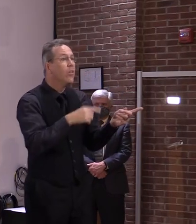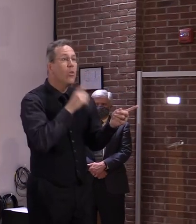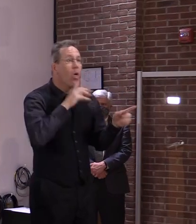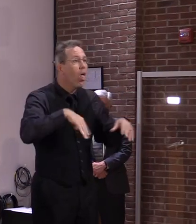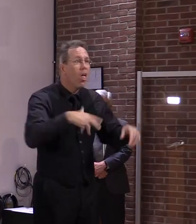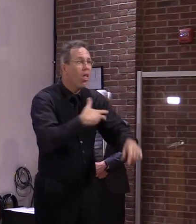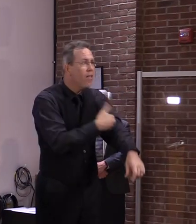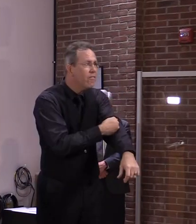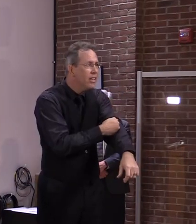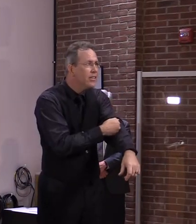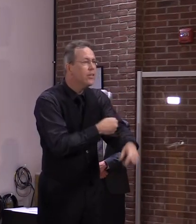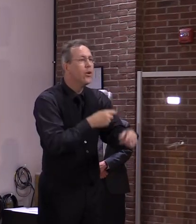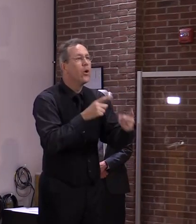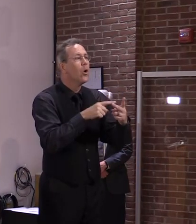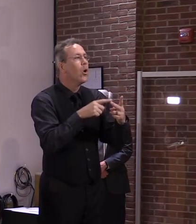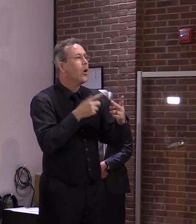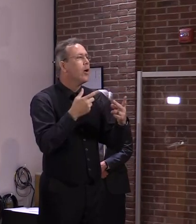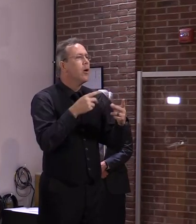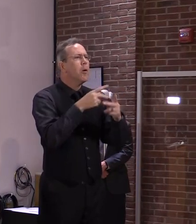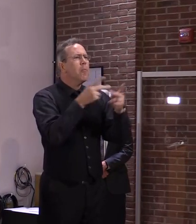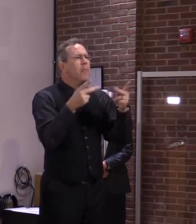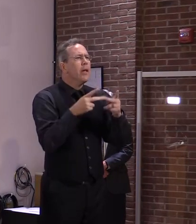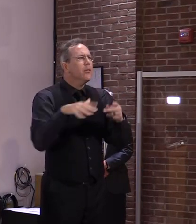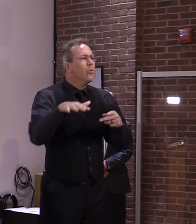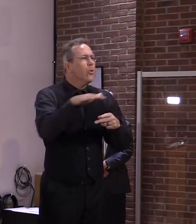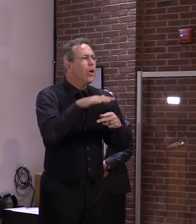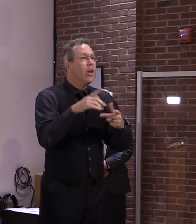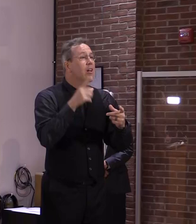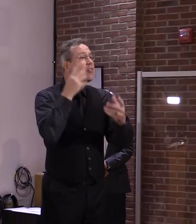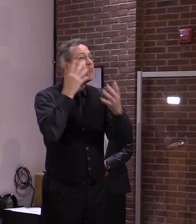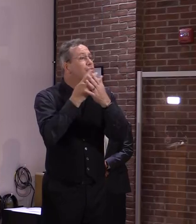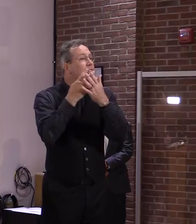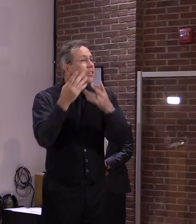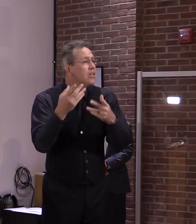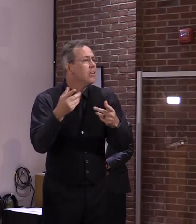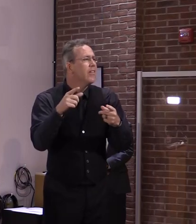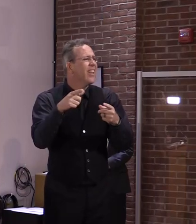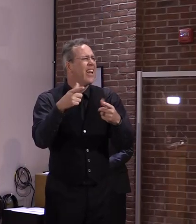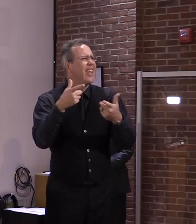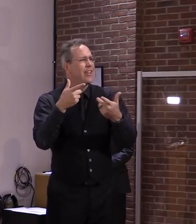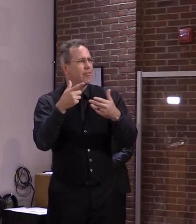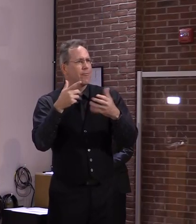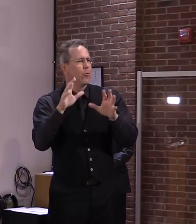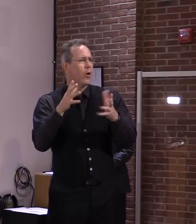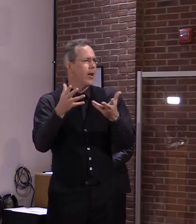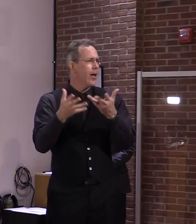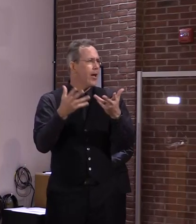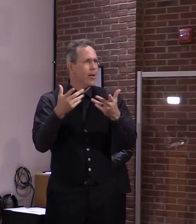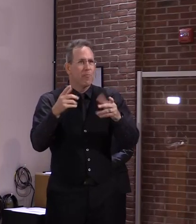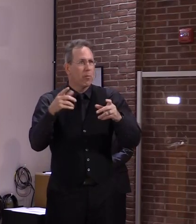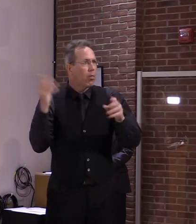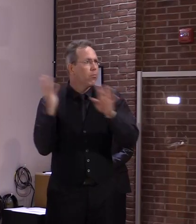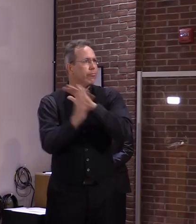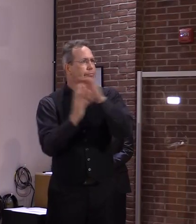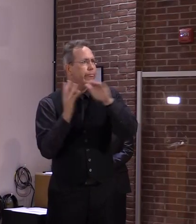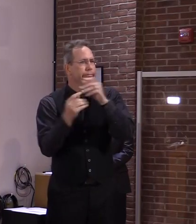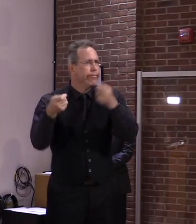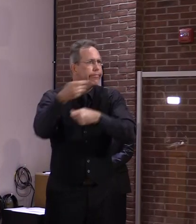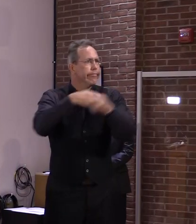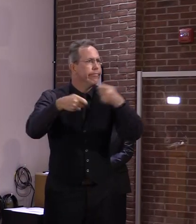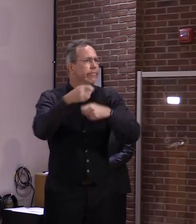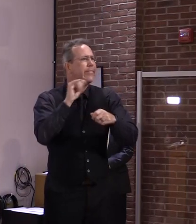congregate settings and may be at more risk, and other populations where we know that the vaccine uptake has not been as